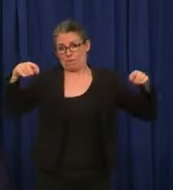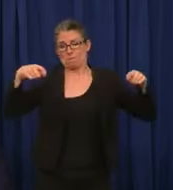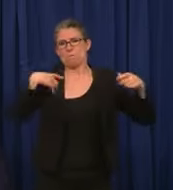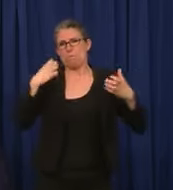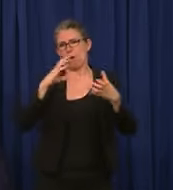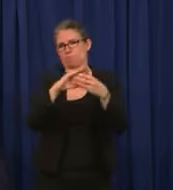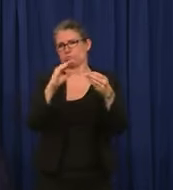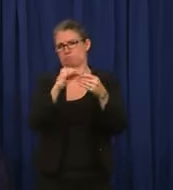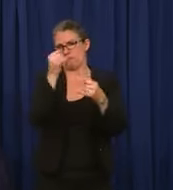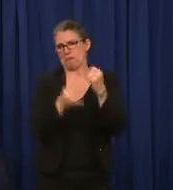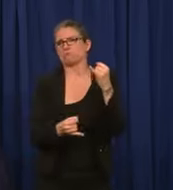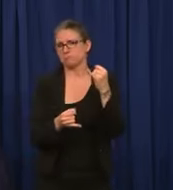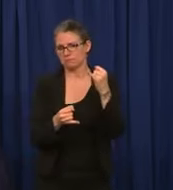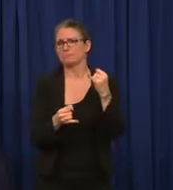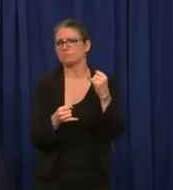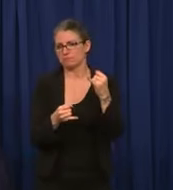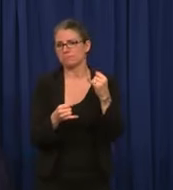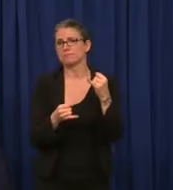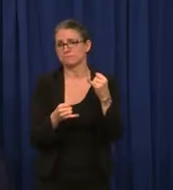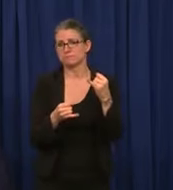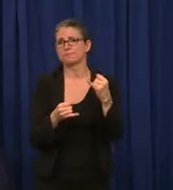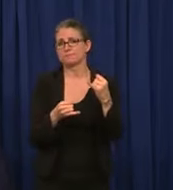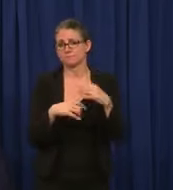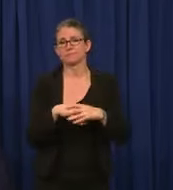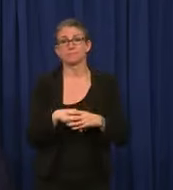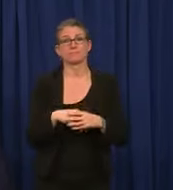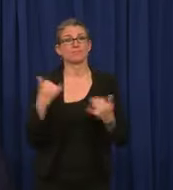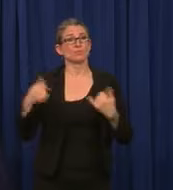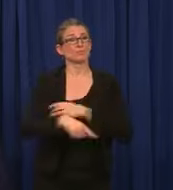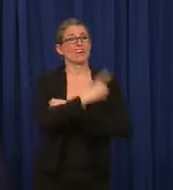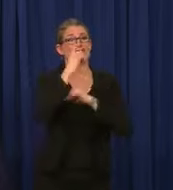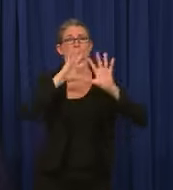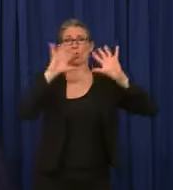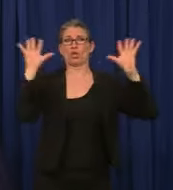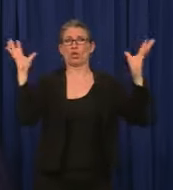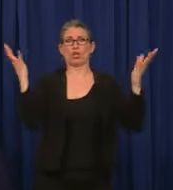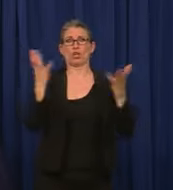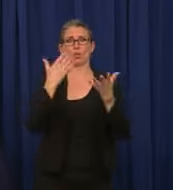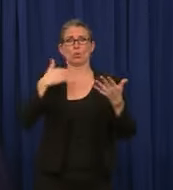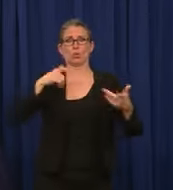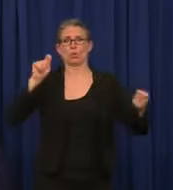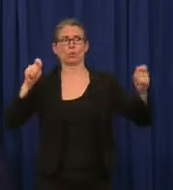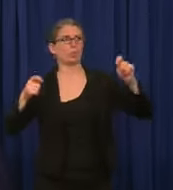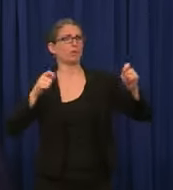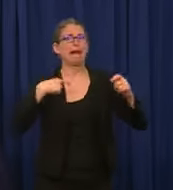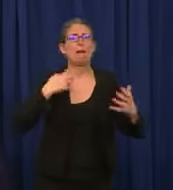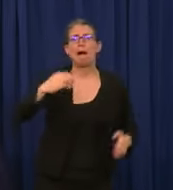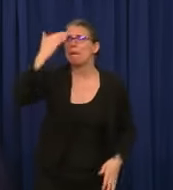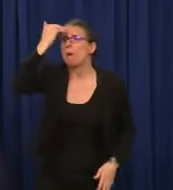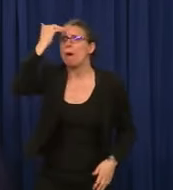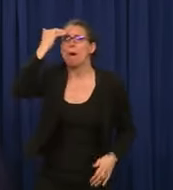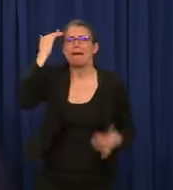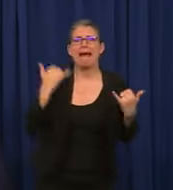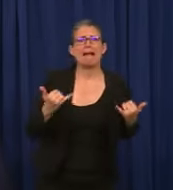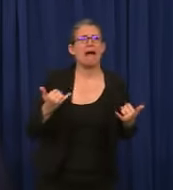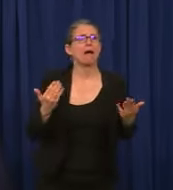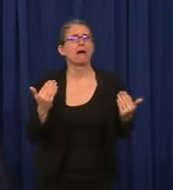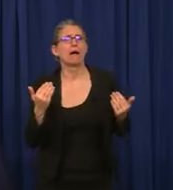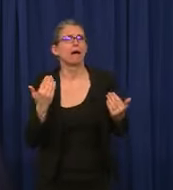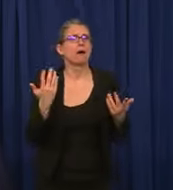in a world right now where folks are seeking answers. My colleagues and I in the scientific community are seeking answers as